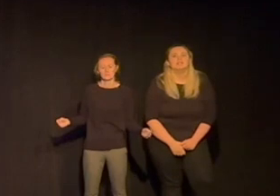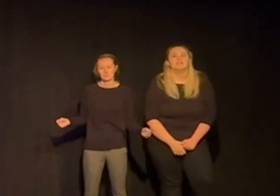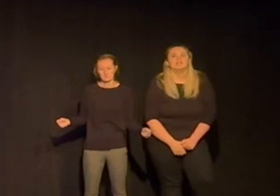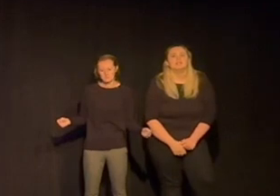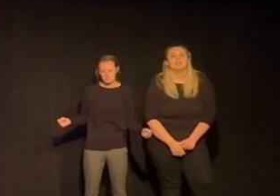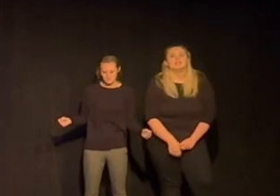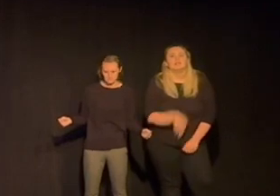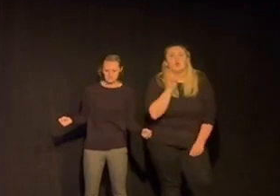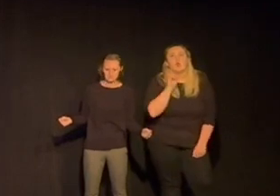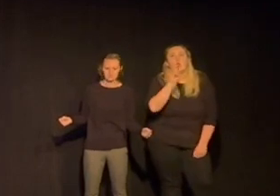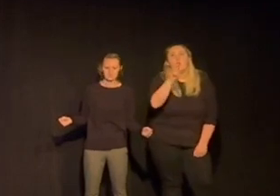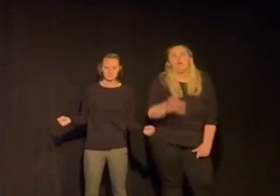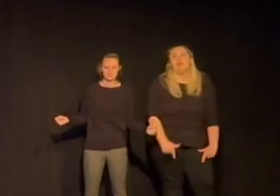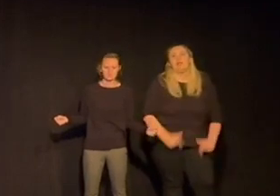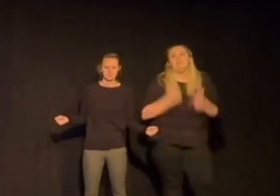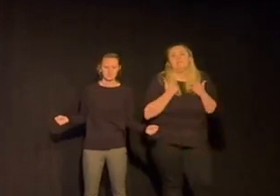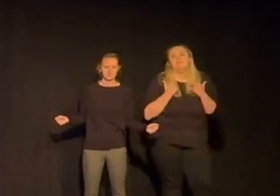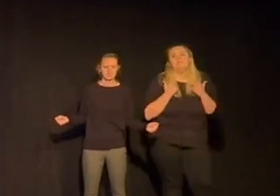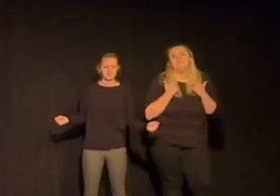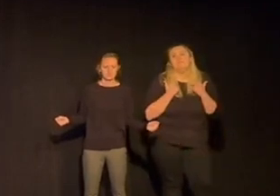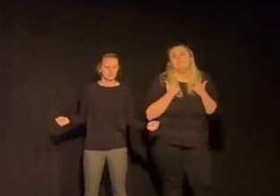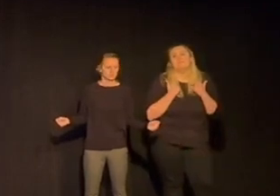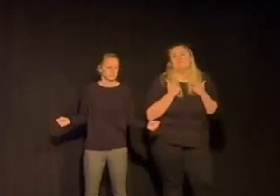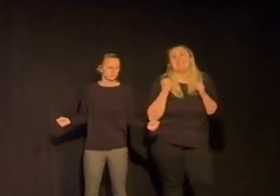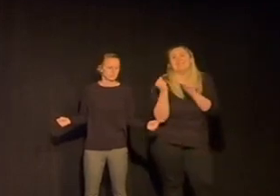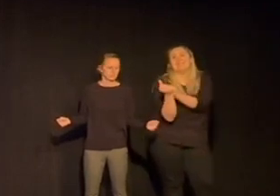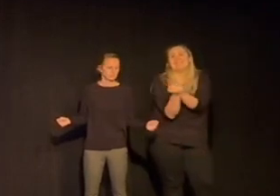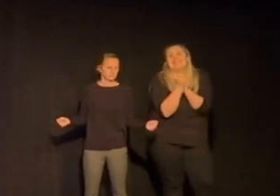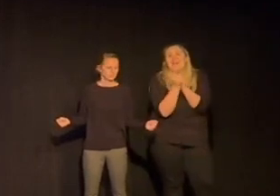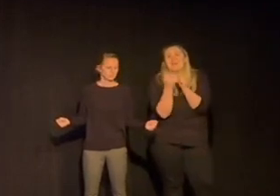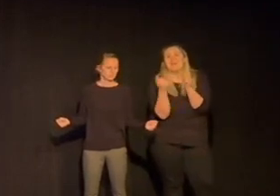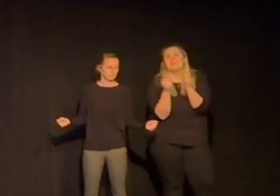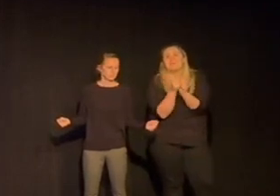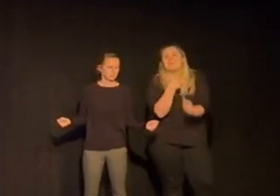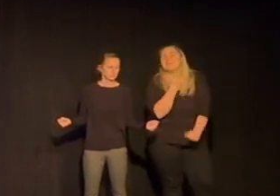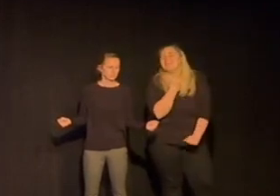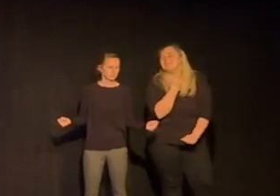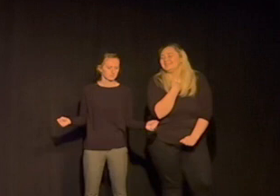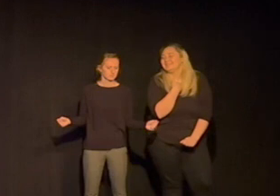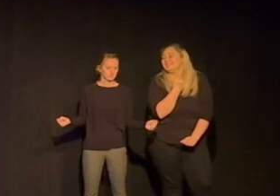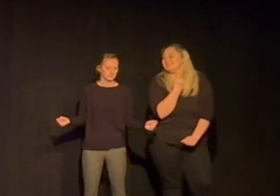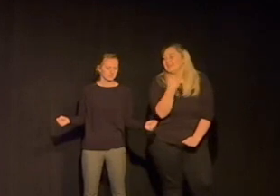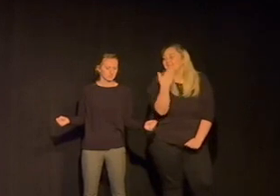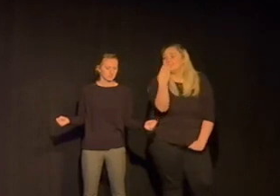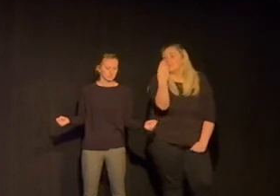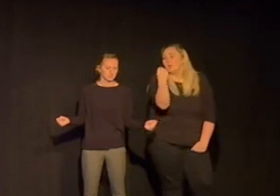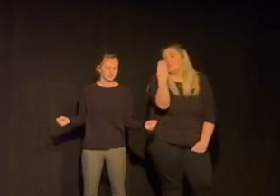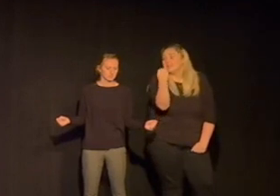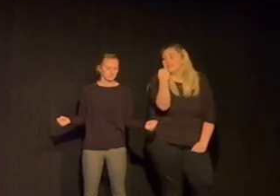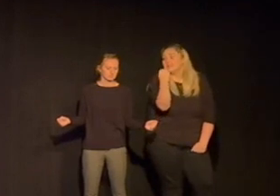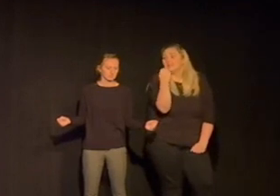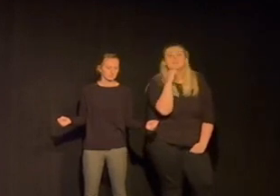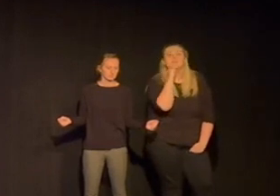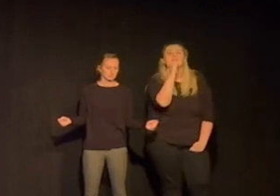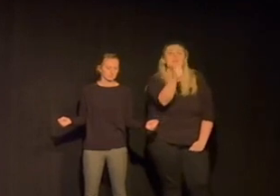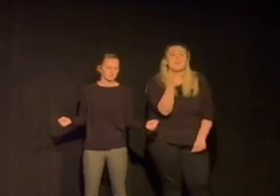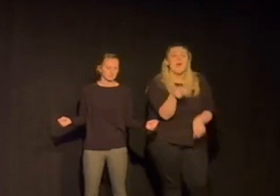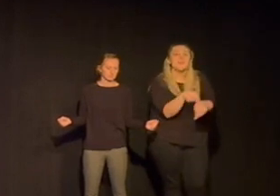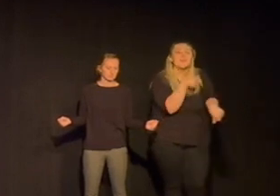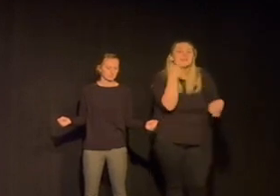Live by my side for 14. Not long